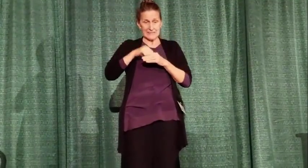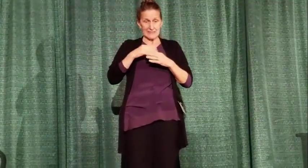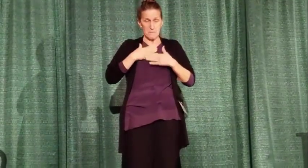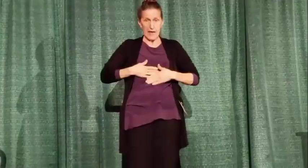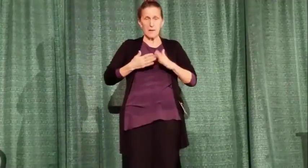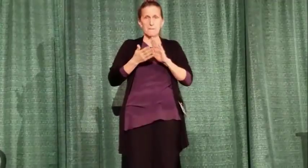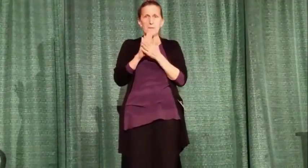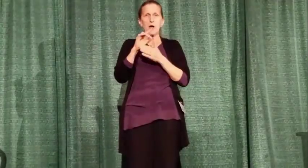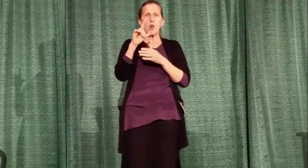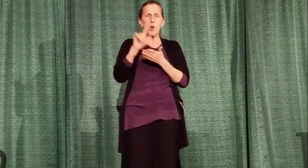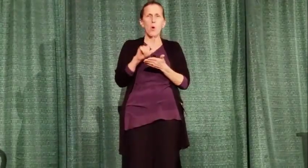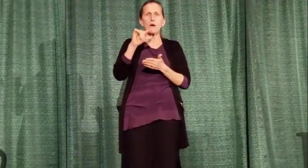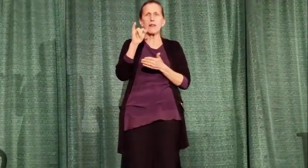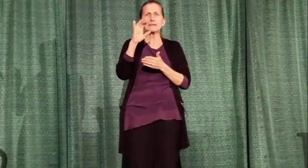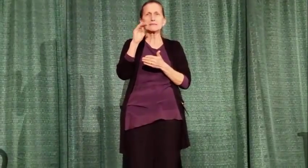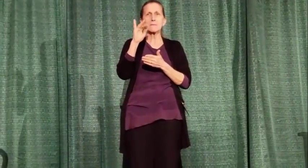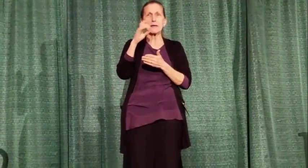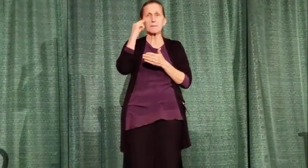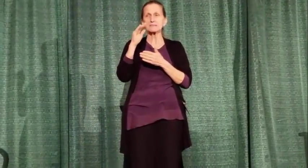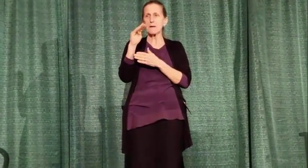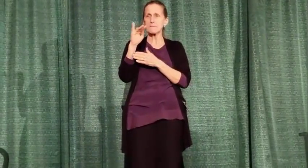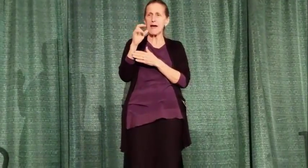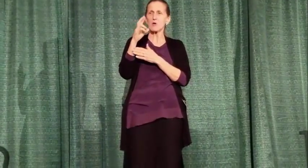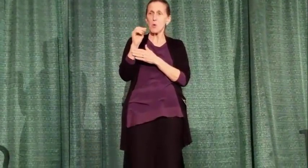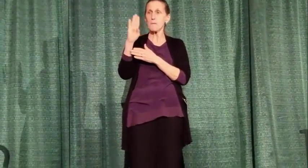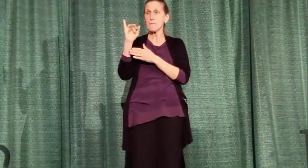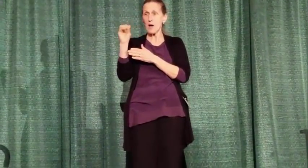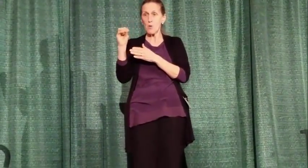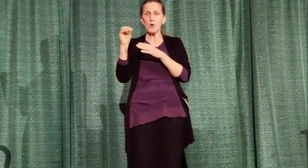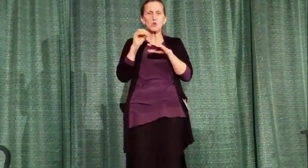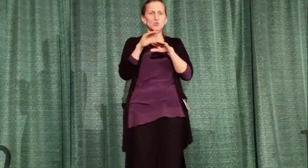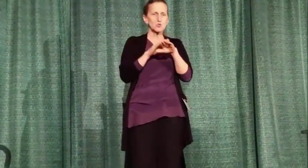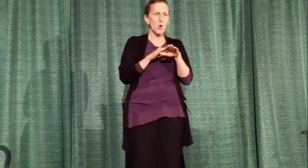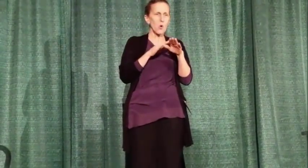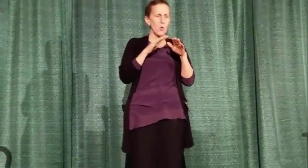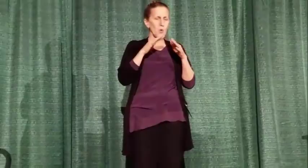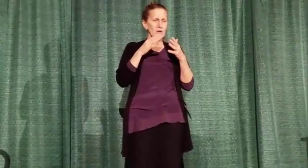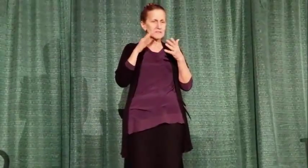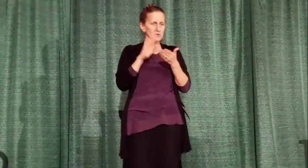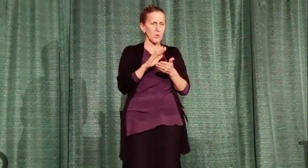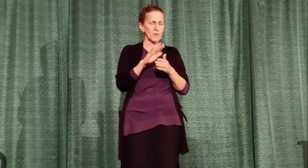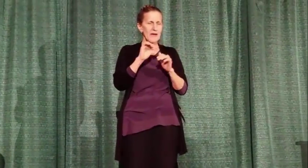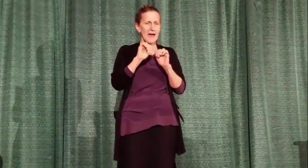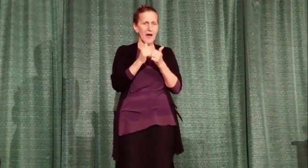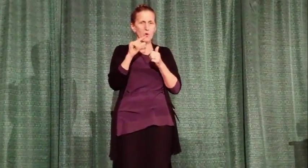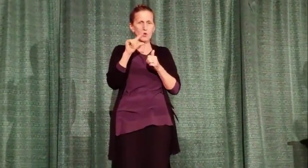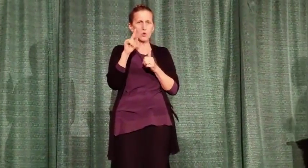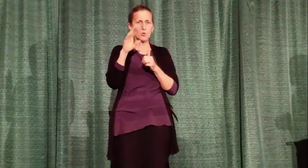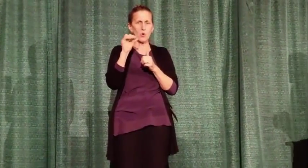become low glycemic load because your microbiome slows the absorption of glucose.